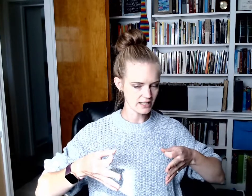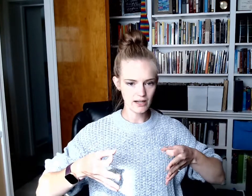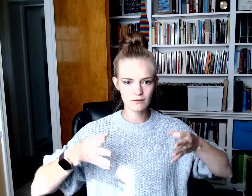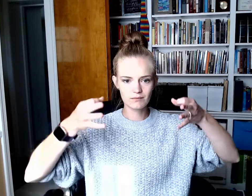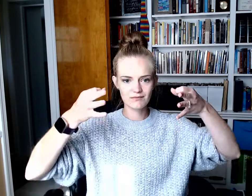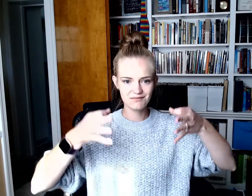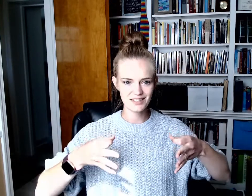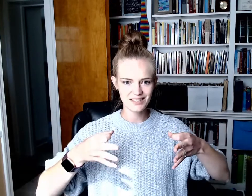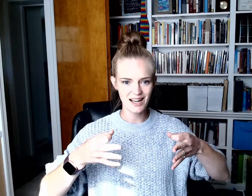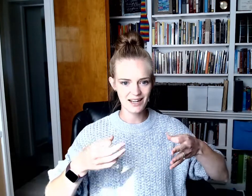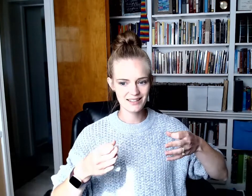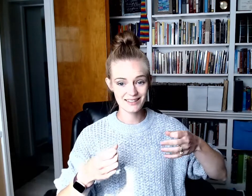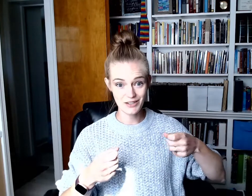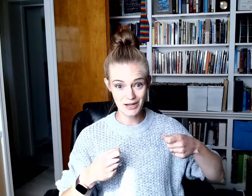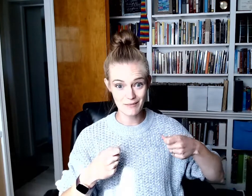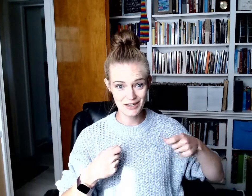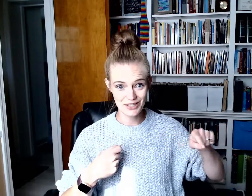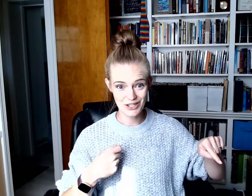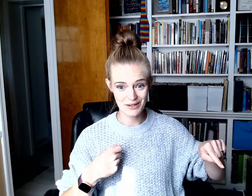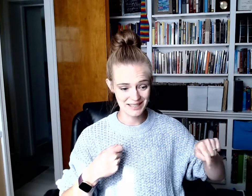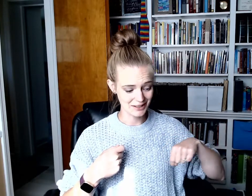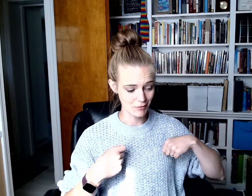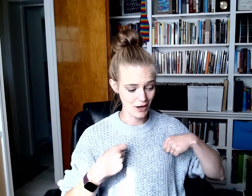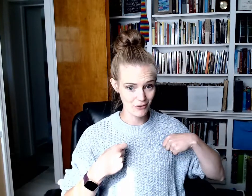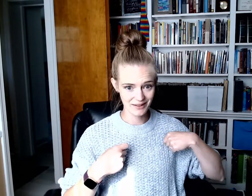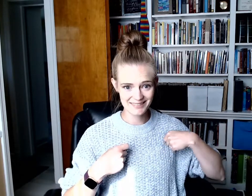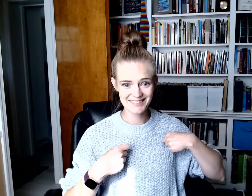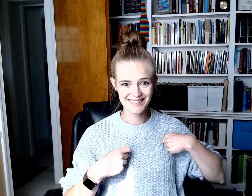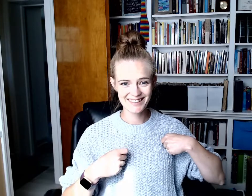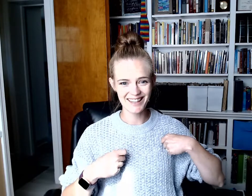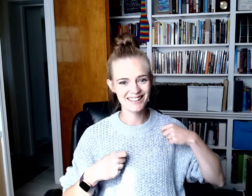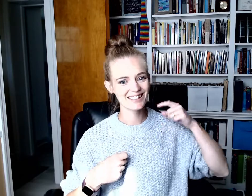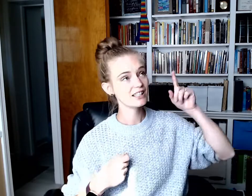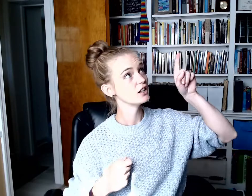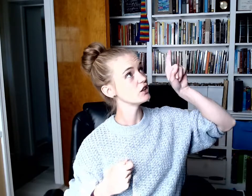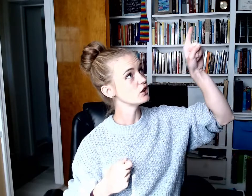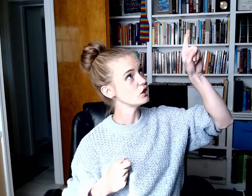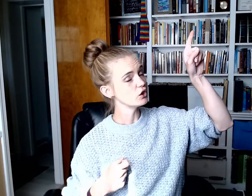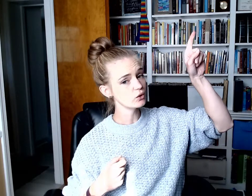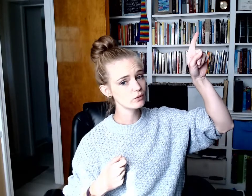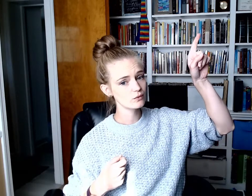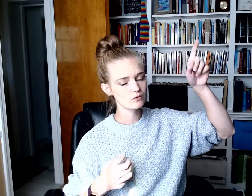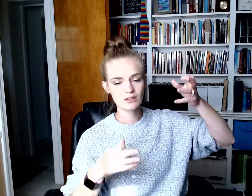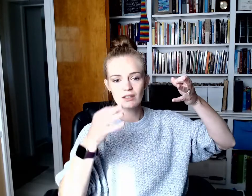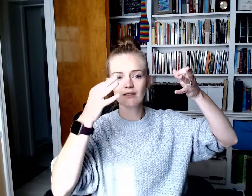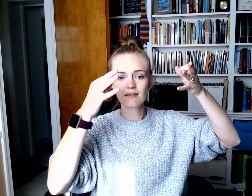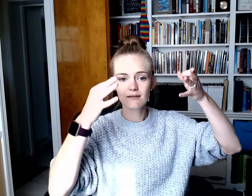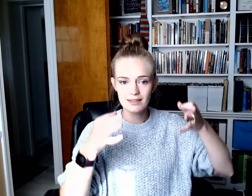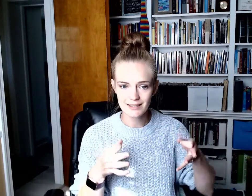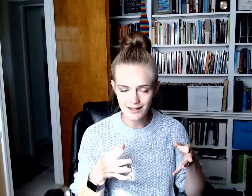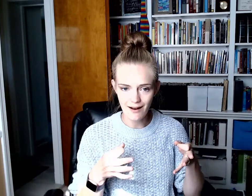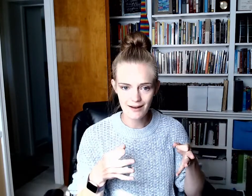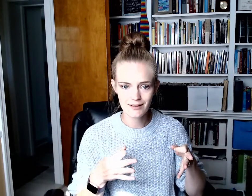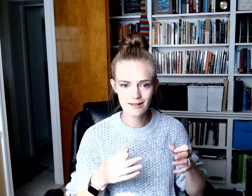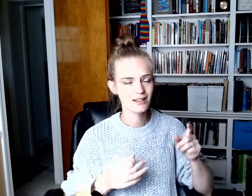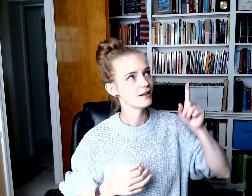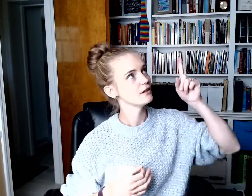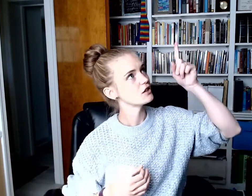down. Decide. Do you hear Misha chewing his little bone? Yeah. You decide. So